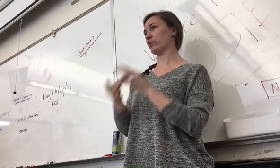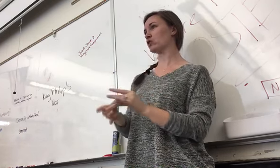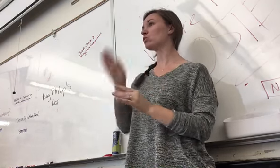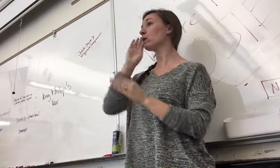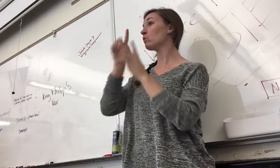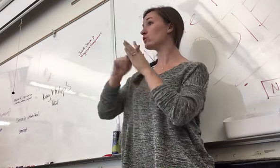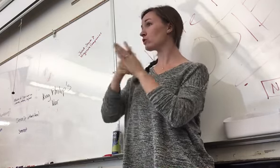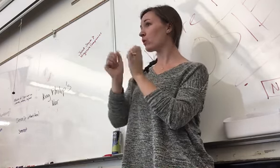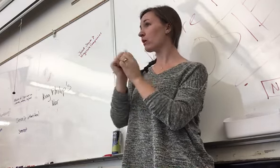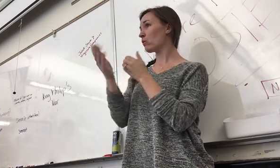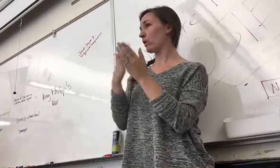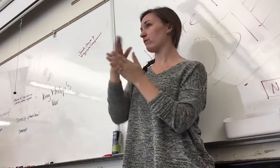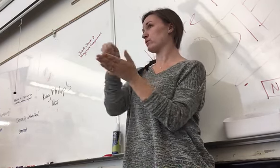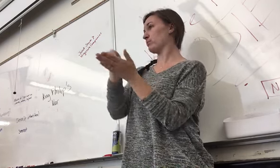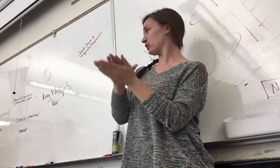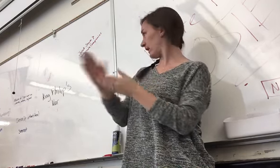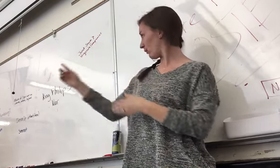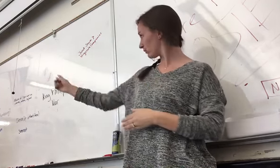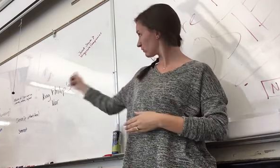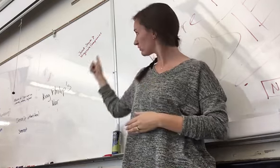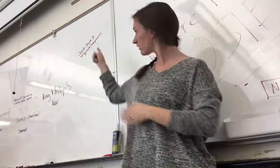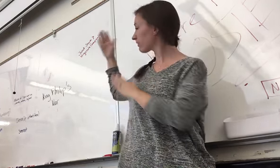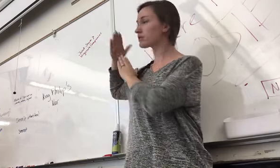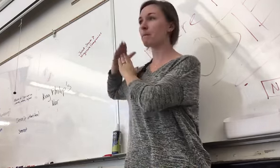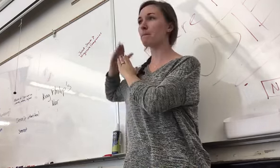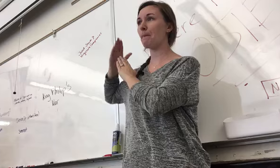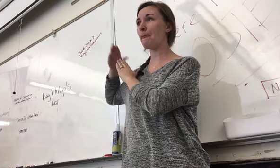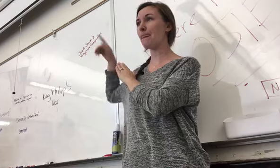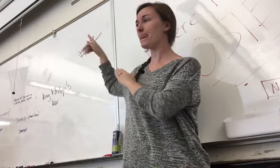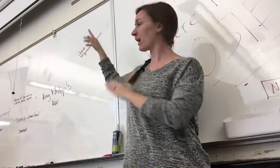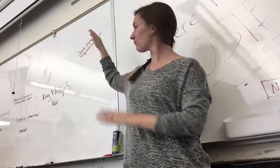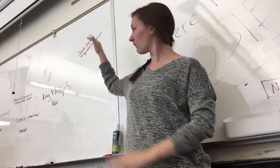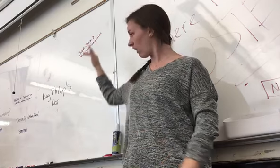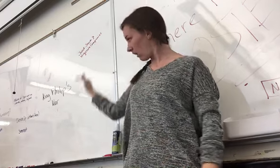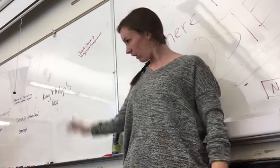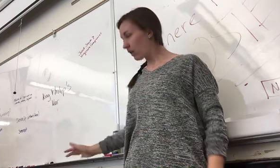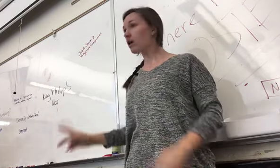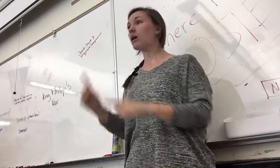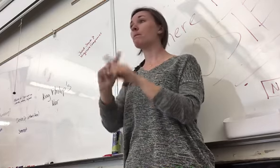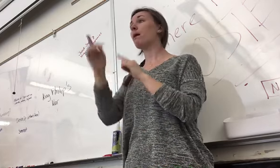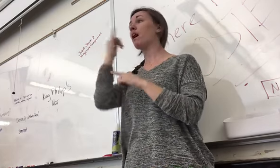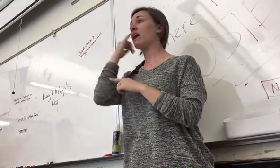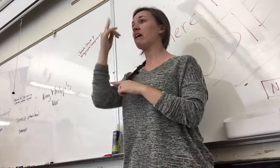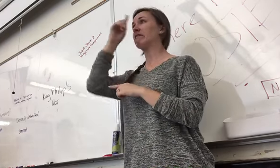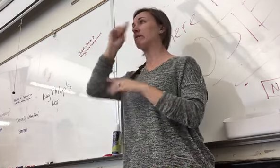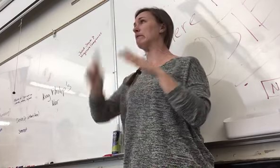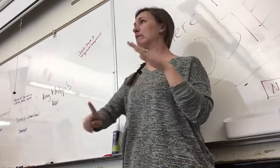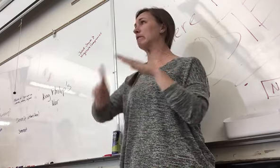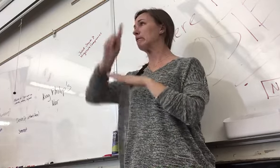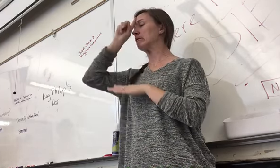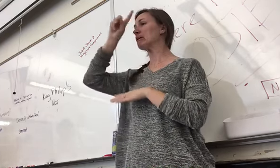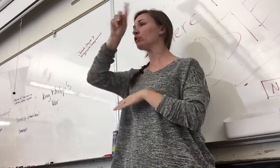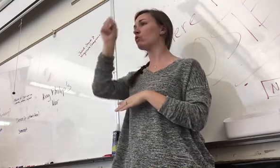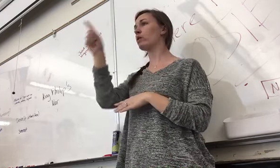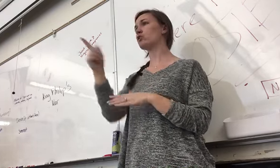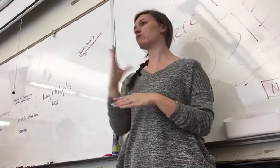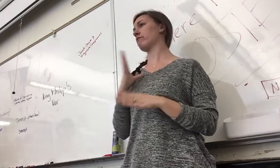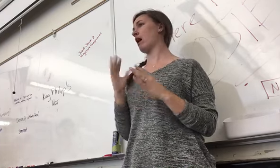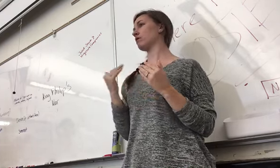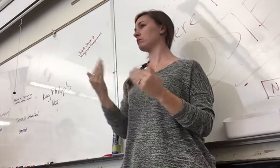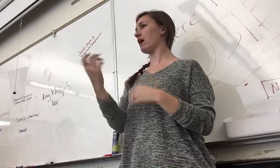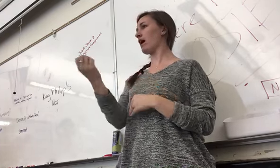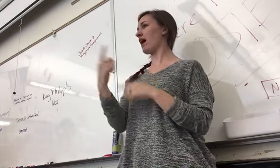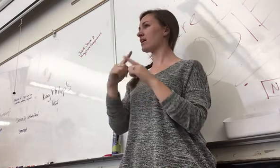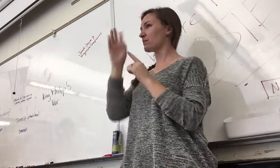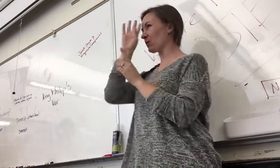going to start with the ones that are up on the top, but other than that, if you have any questions, ask me. We're going to focus on